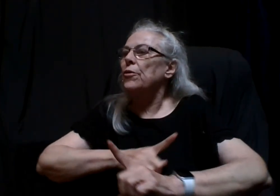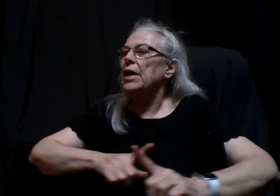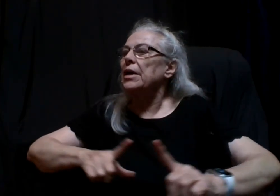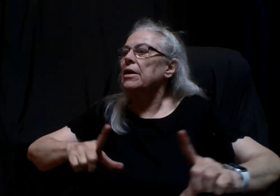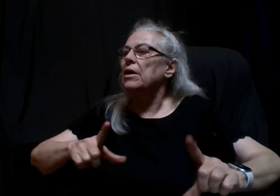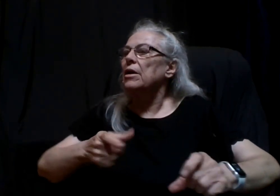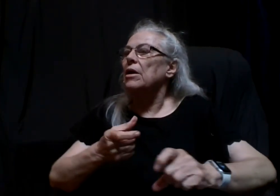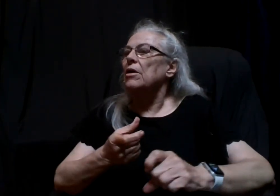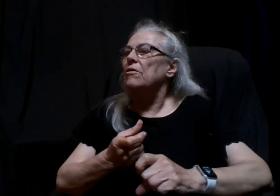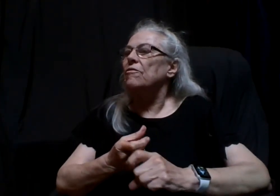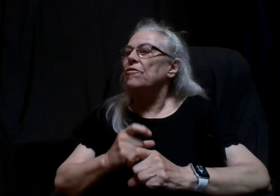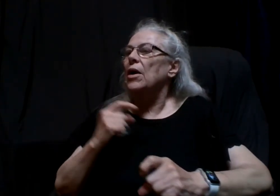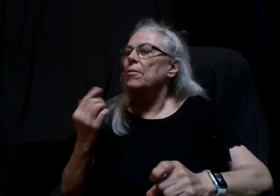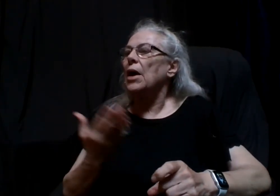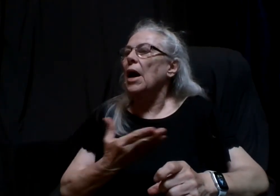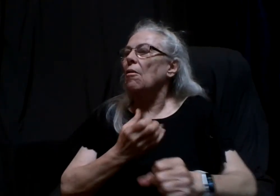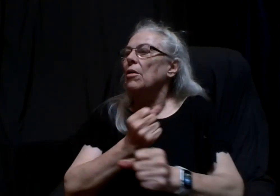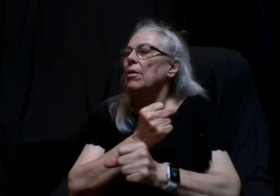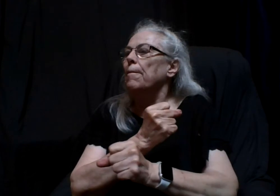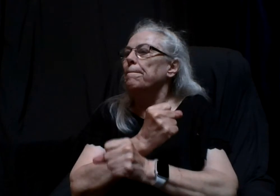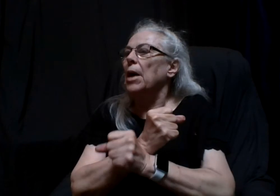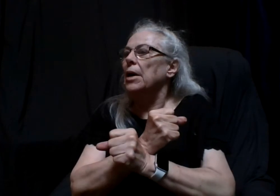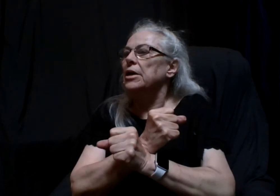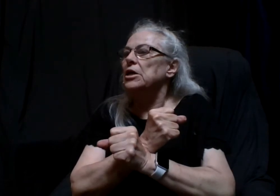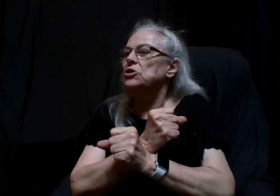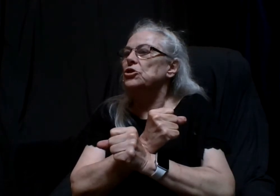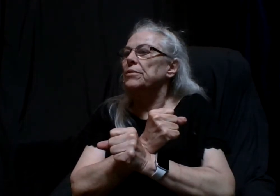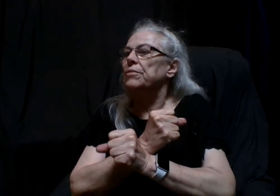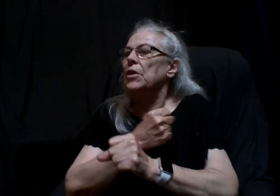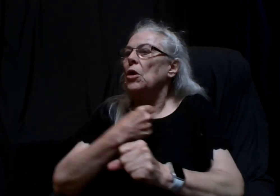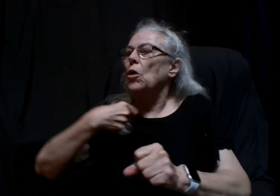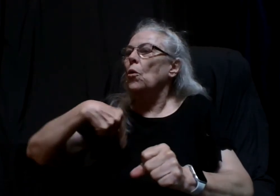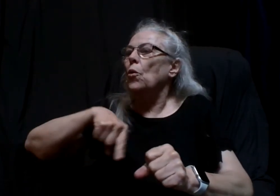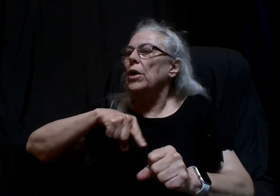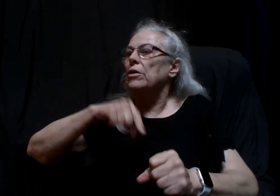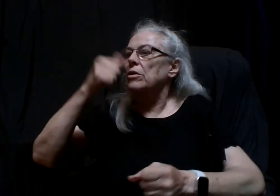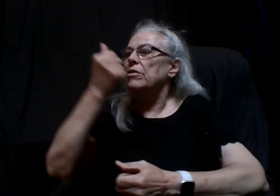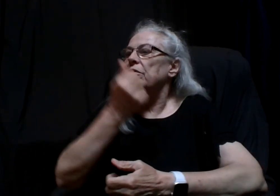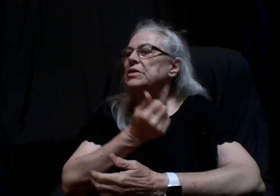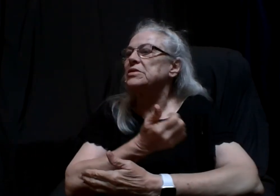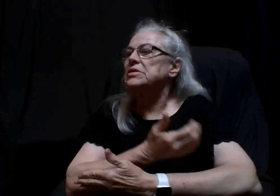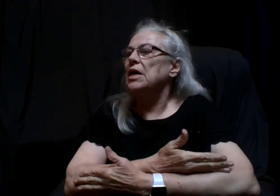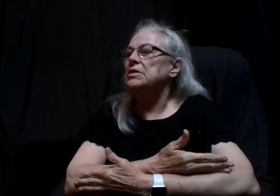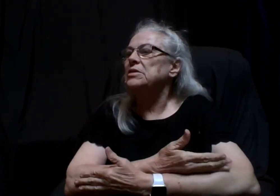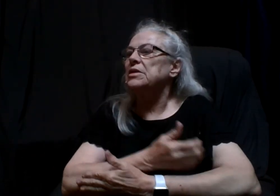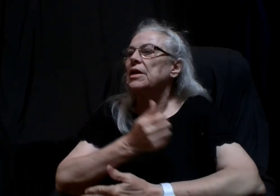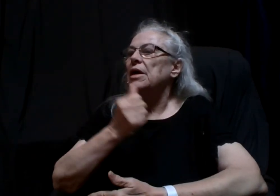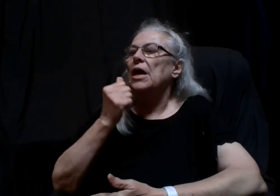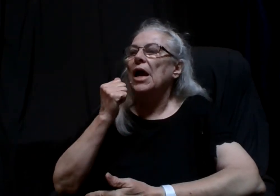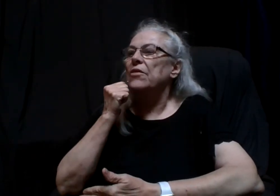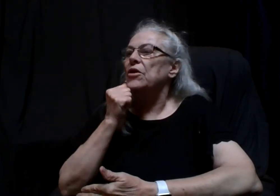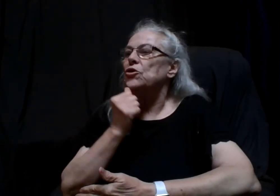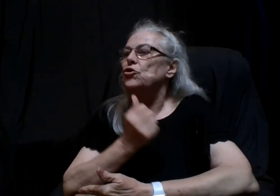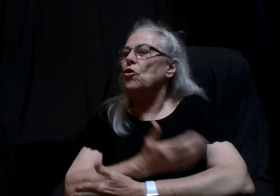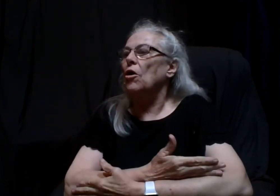liberated from our bondage. We're the sons and the